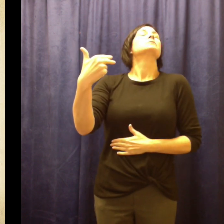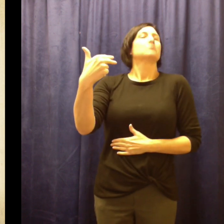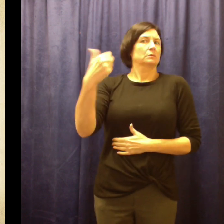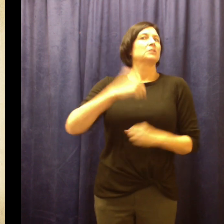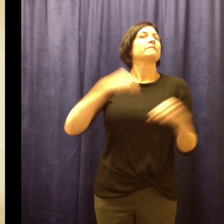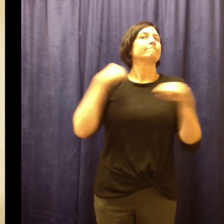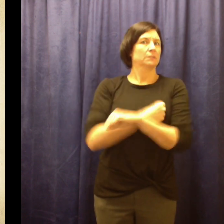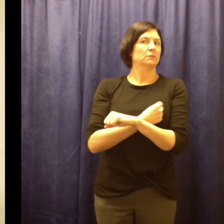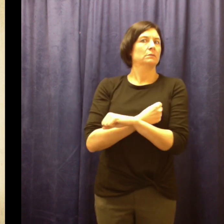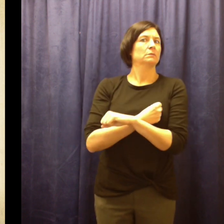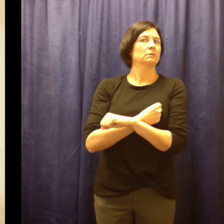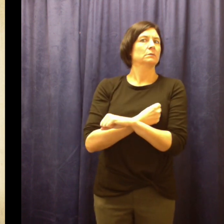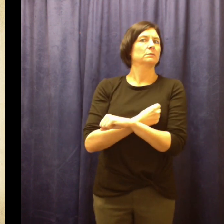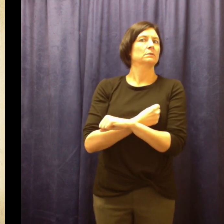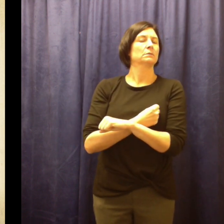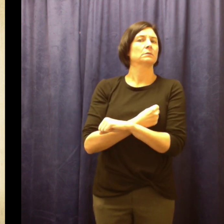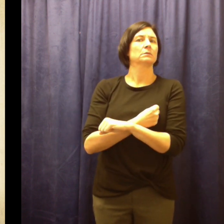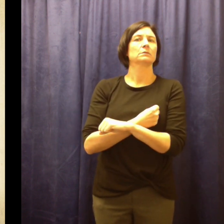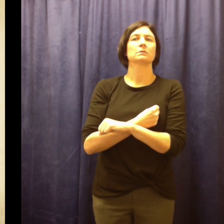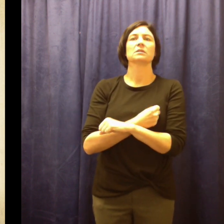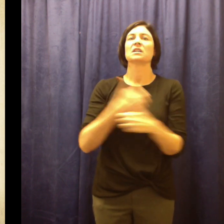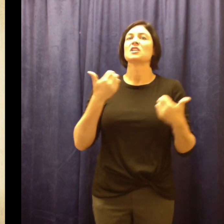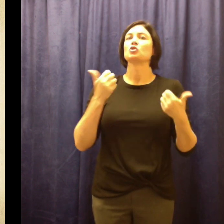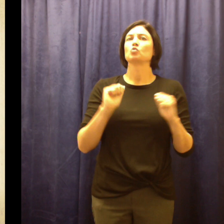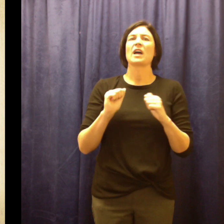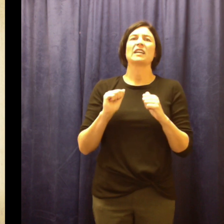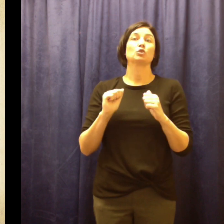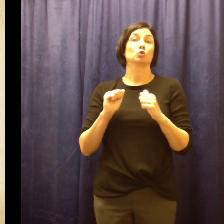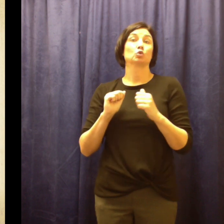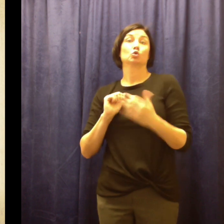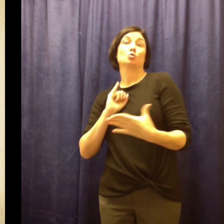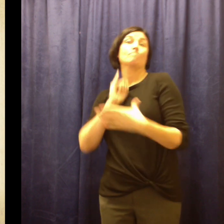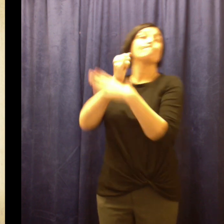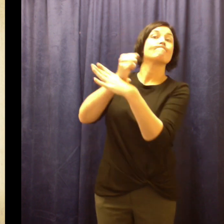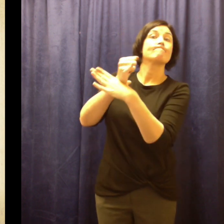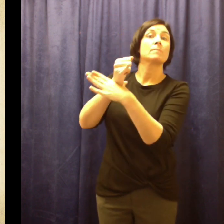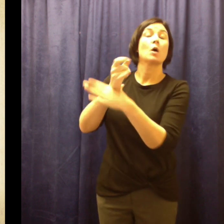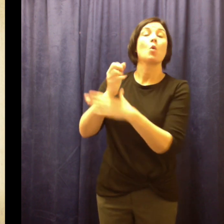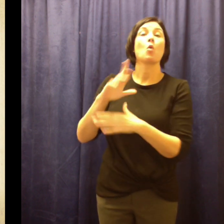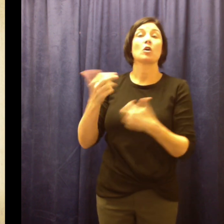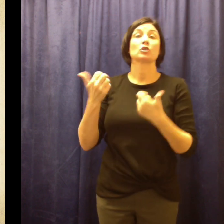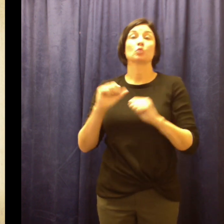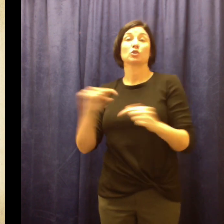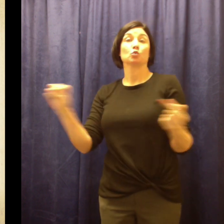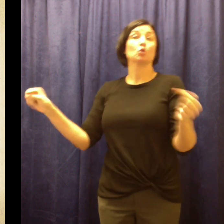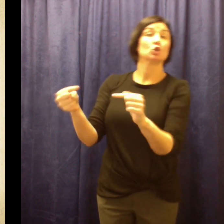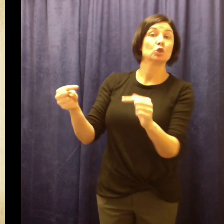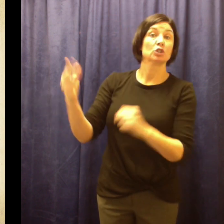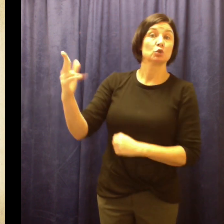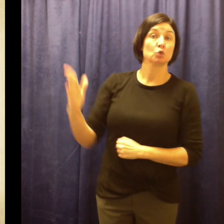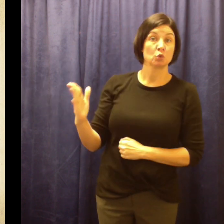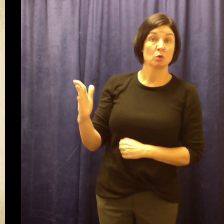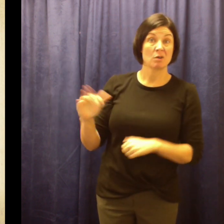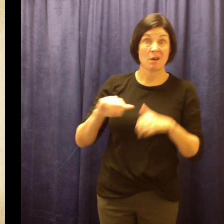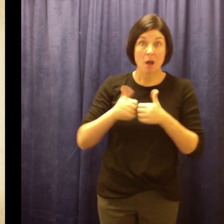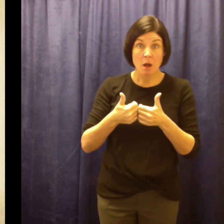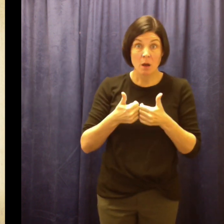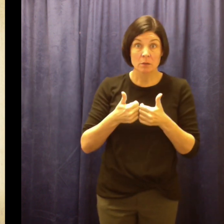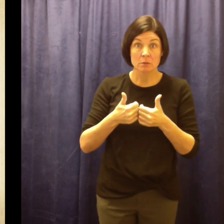Attempt to disrupt and or incapacitate the active shooter by